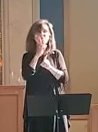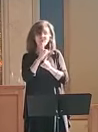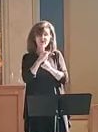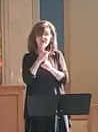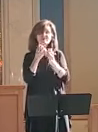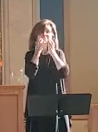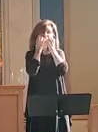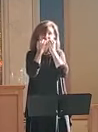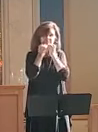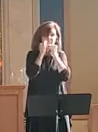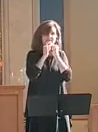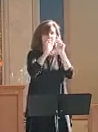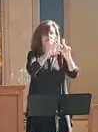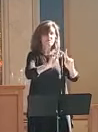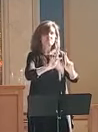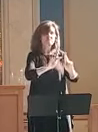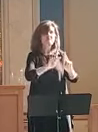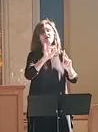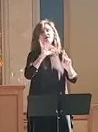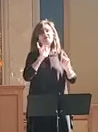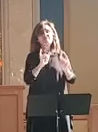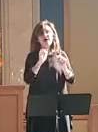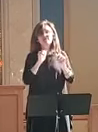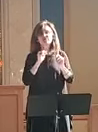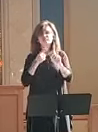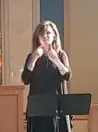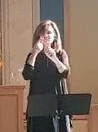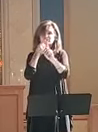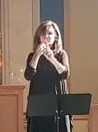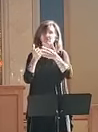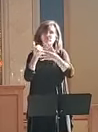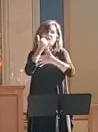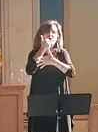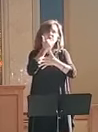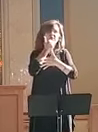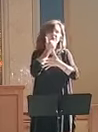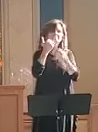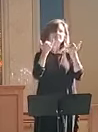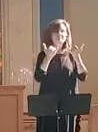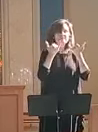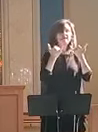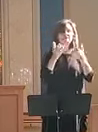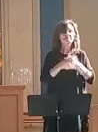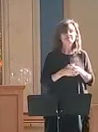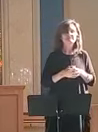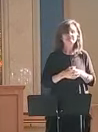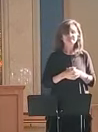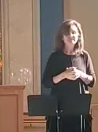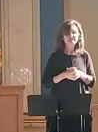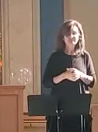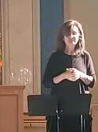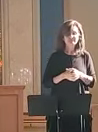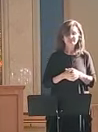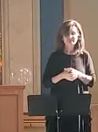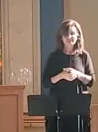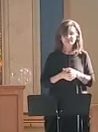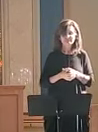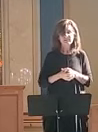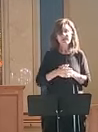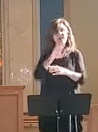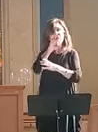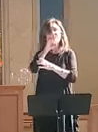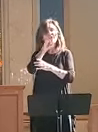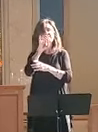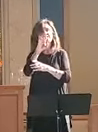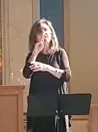them, that's priority in this today's respect. You know, Ezekiel,